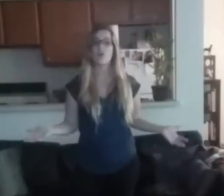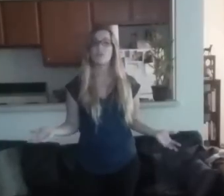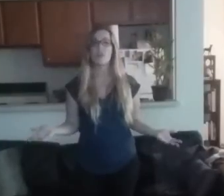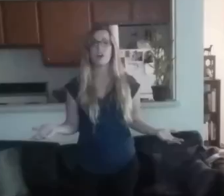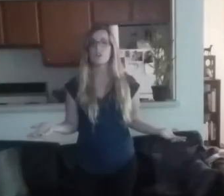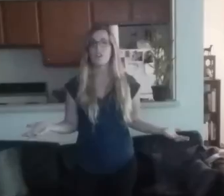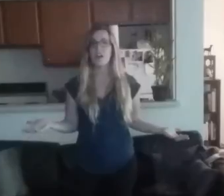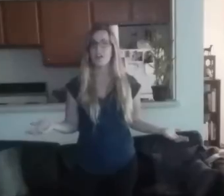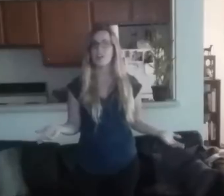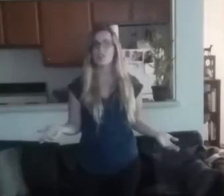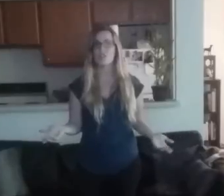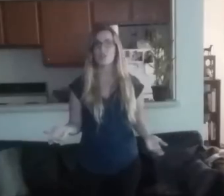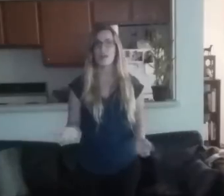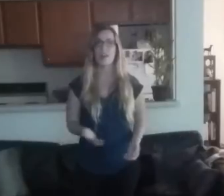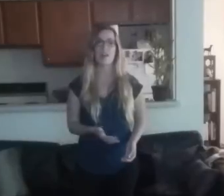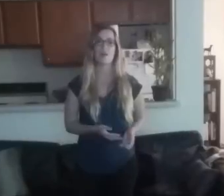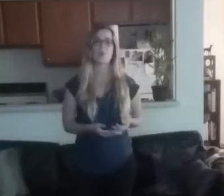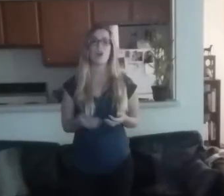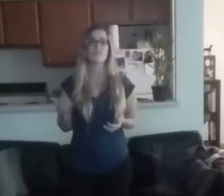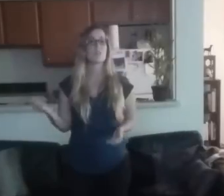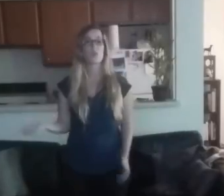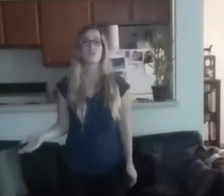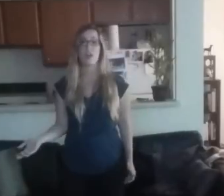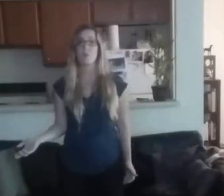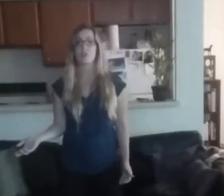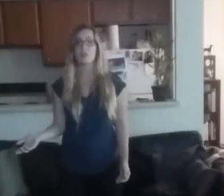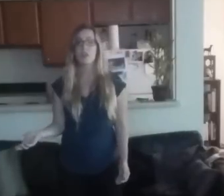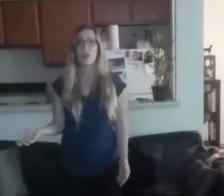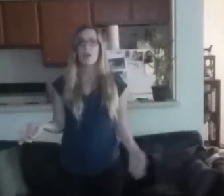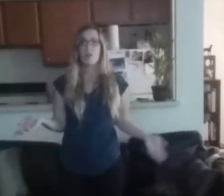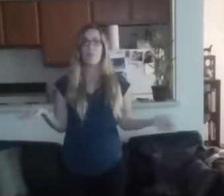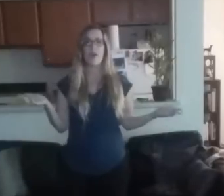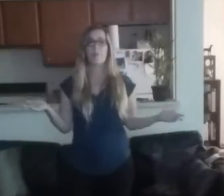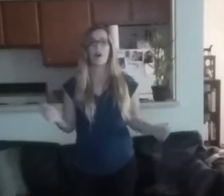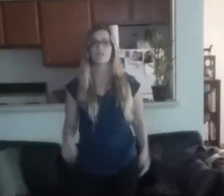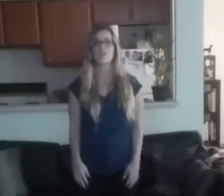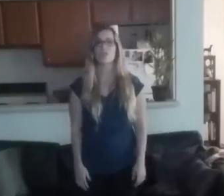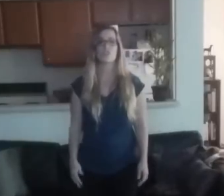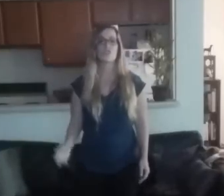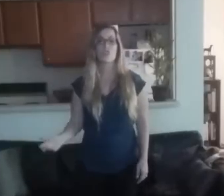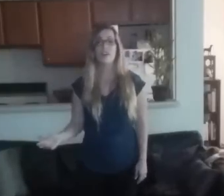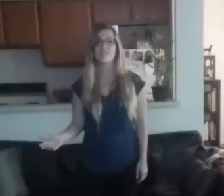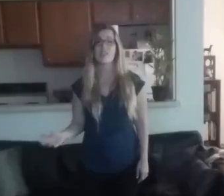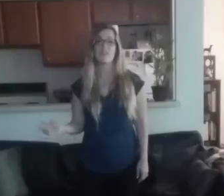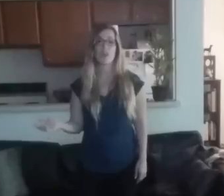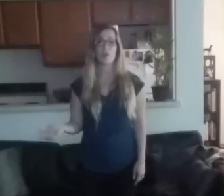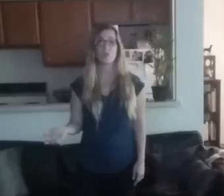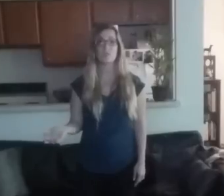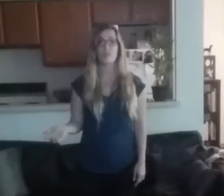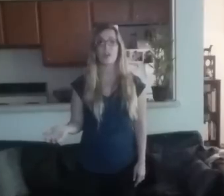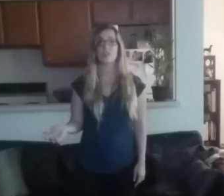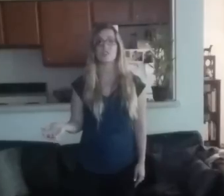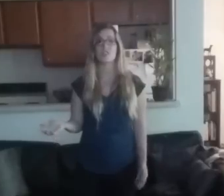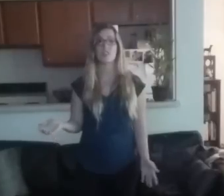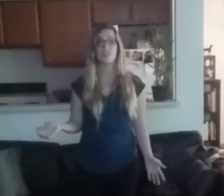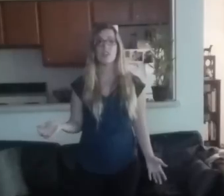solve the underlying issue and end up causing more damage. Bad posture, stress, and environmental factors can lead